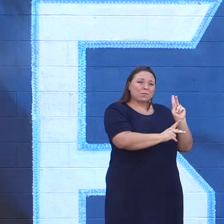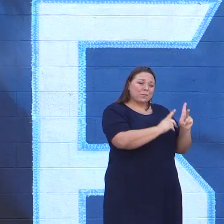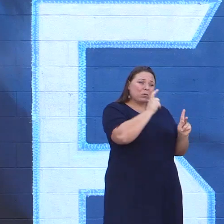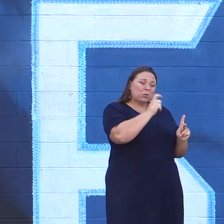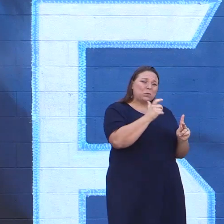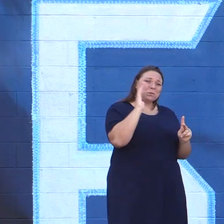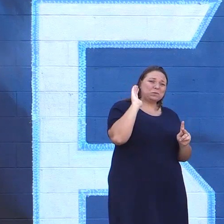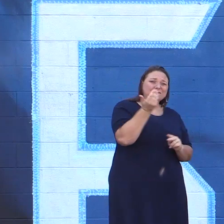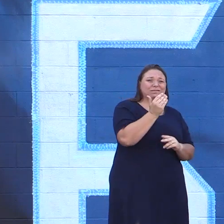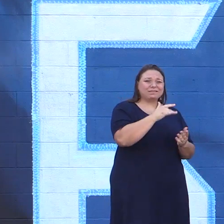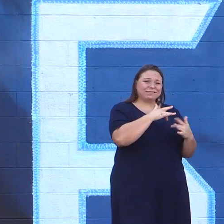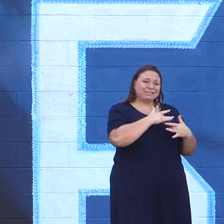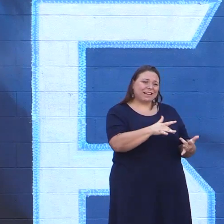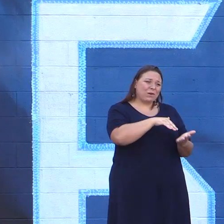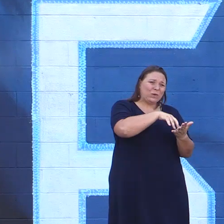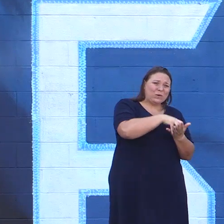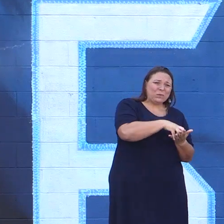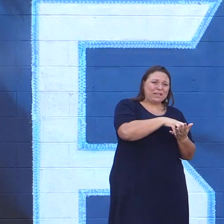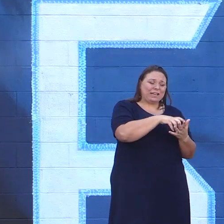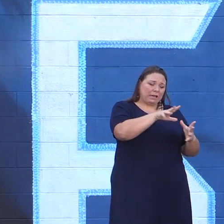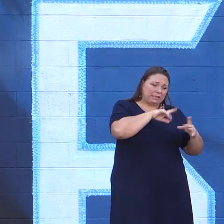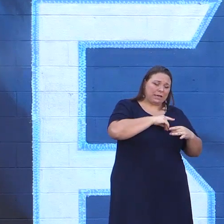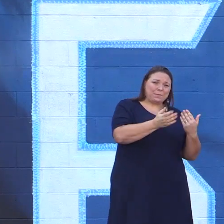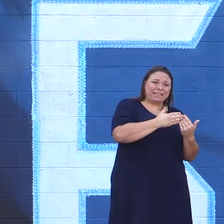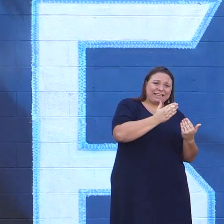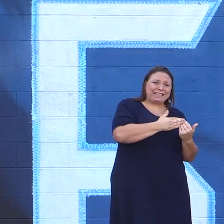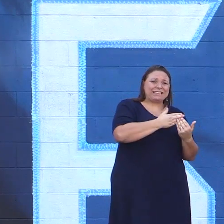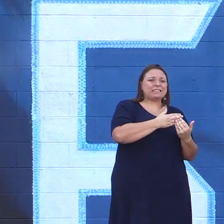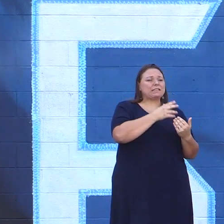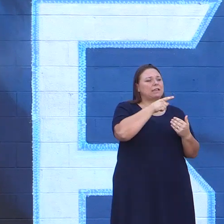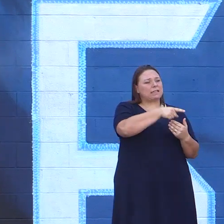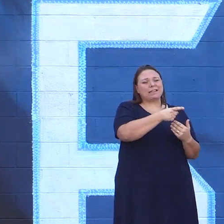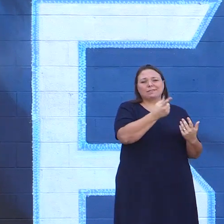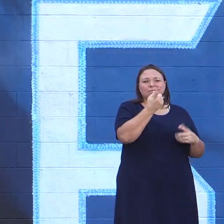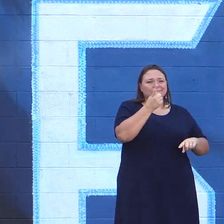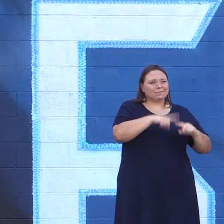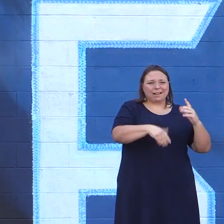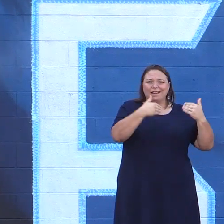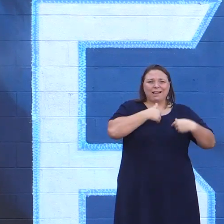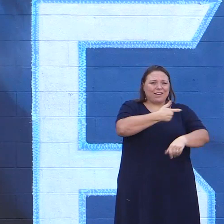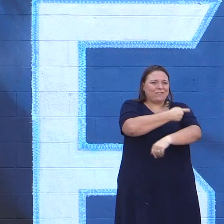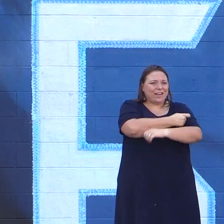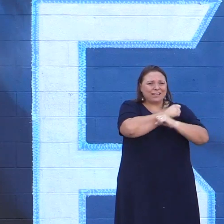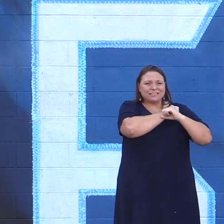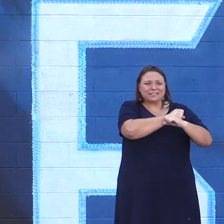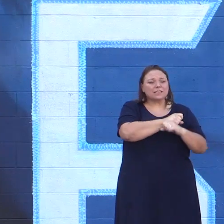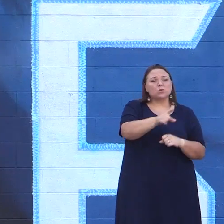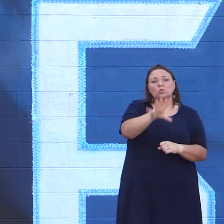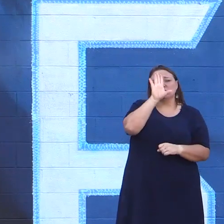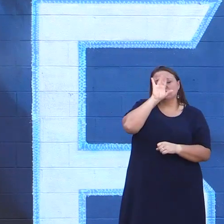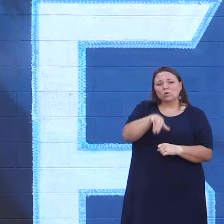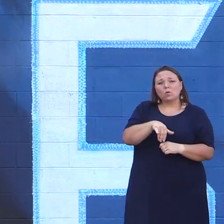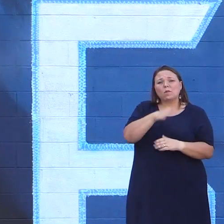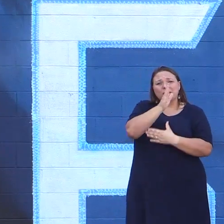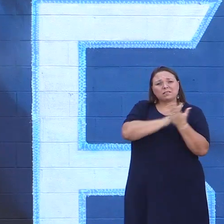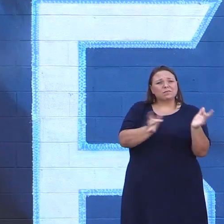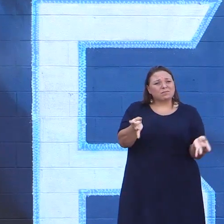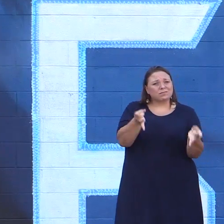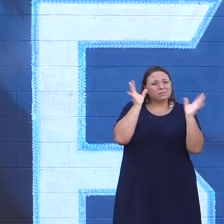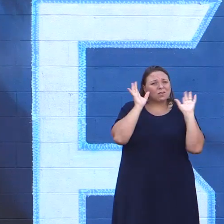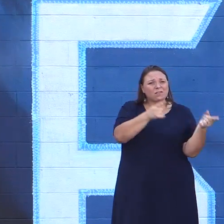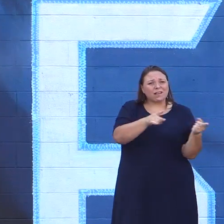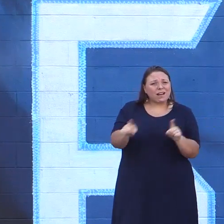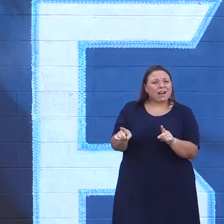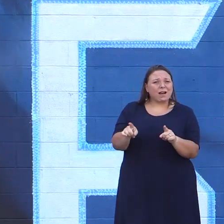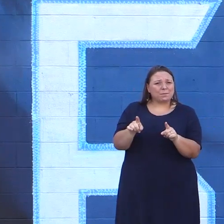to the virus are the least likely to be accepting of a vaccine. As some of you know, that some horrible atrocities